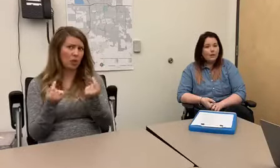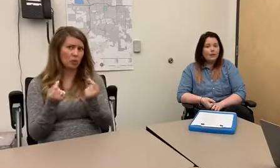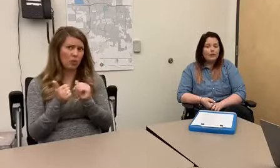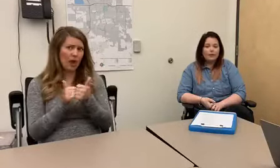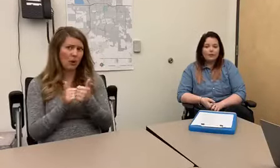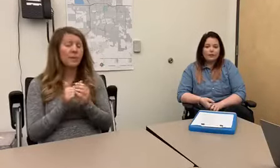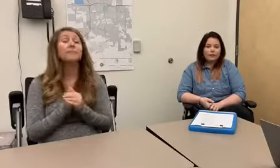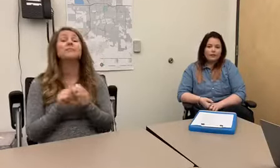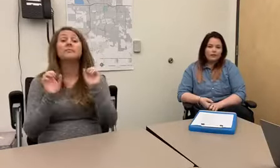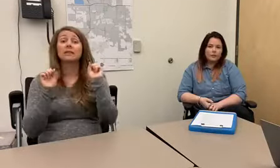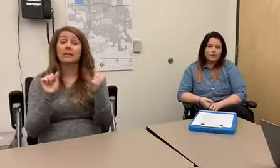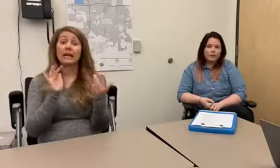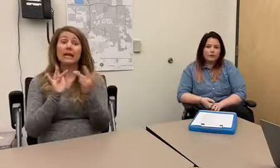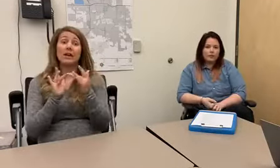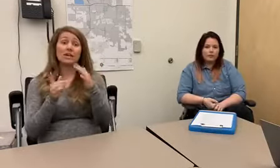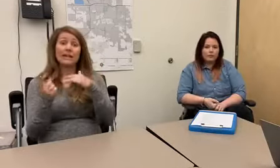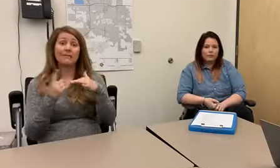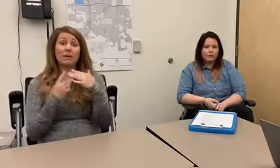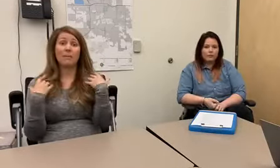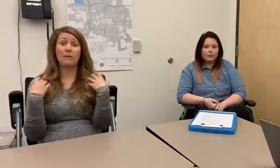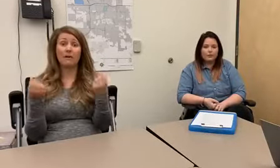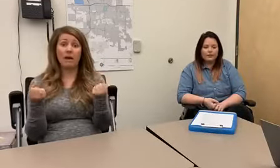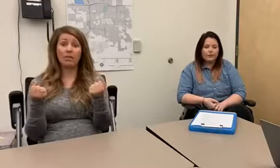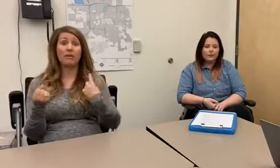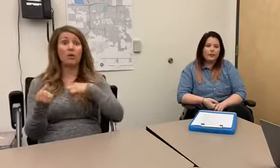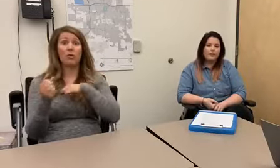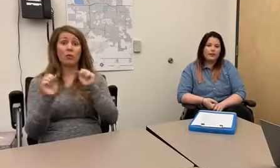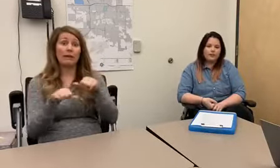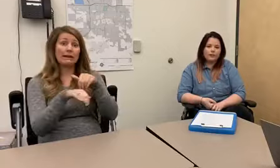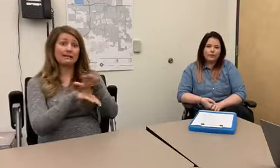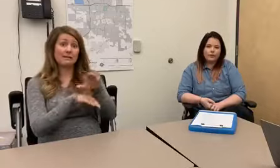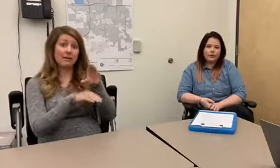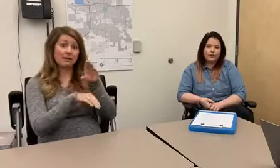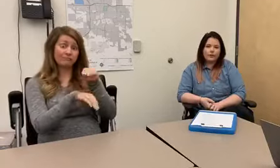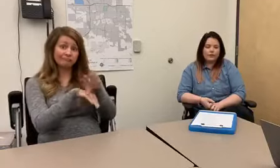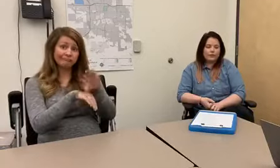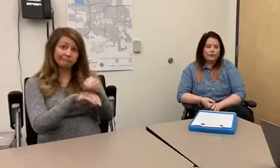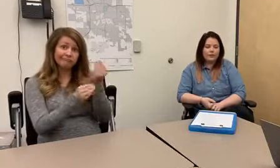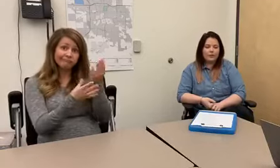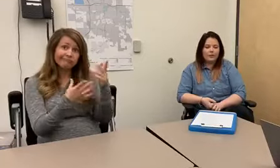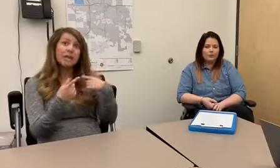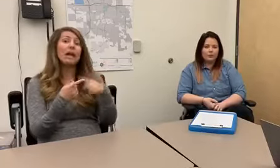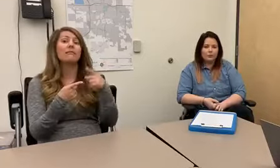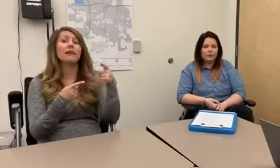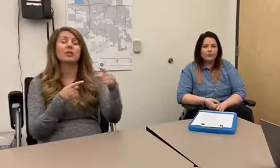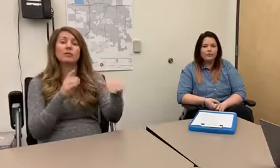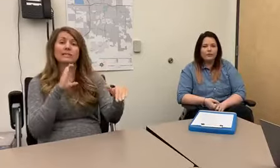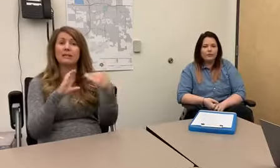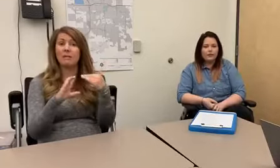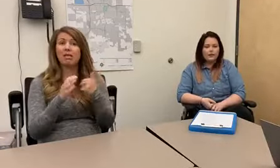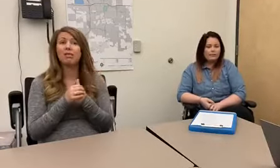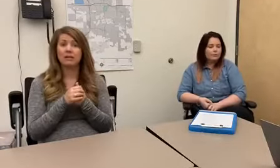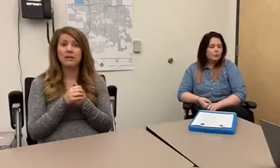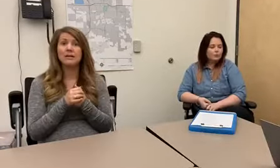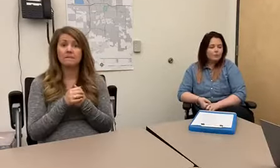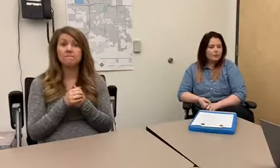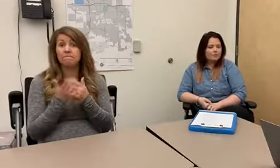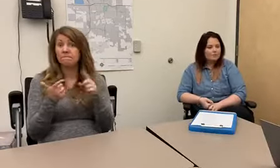that? They can contact environmental health. We can send those guidelines to you, and then you just email them to us, and we'll review them.